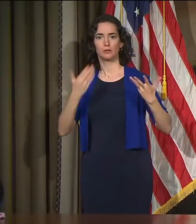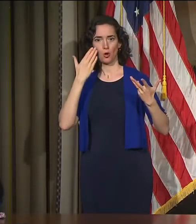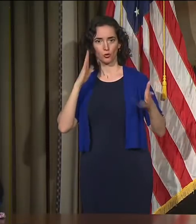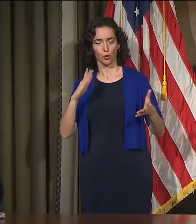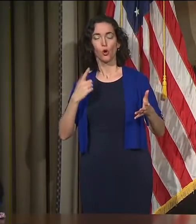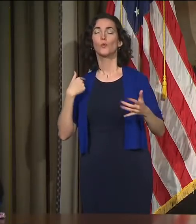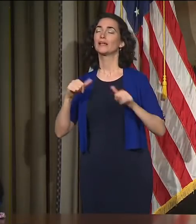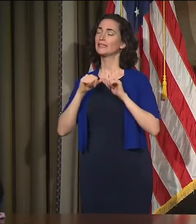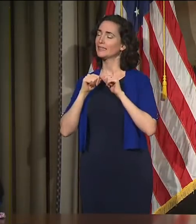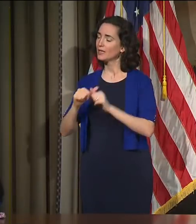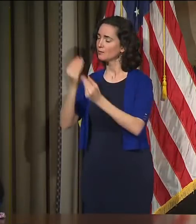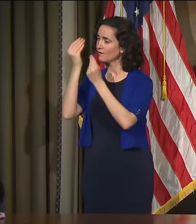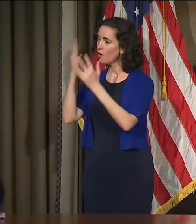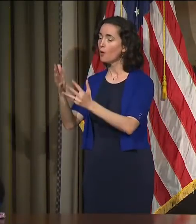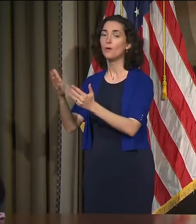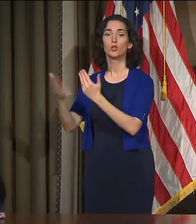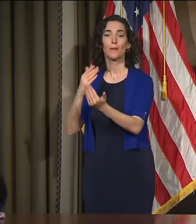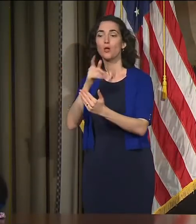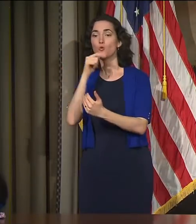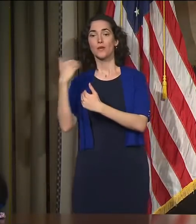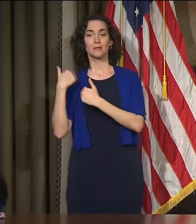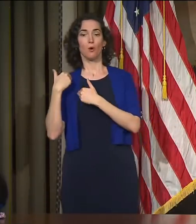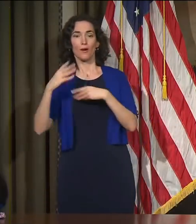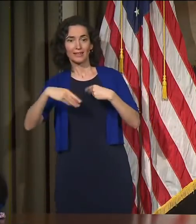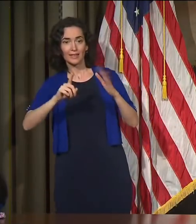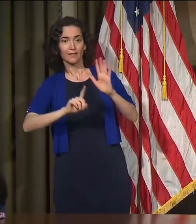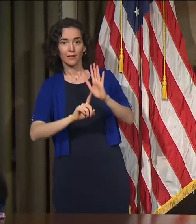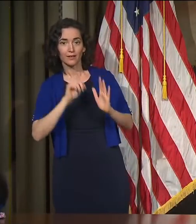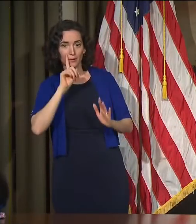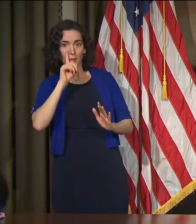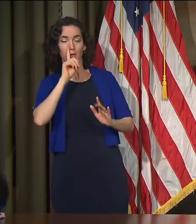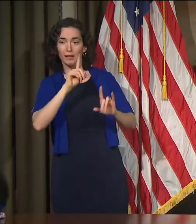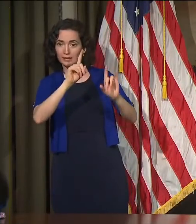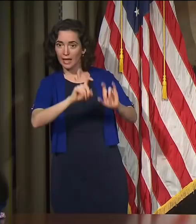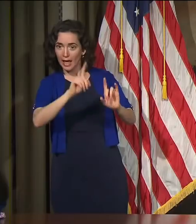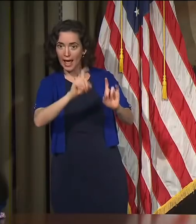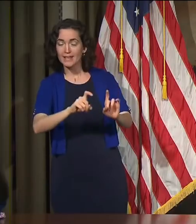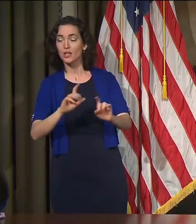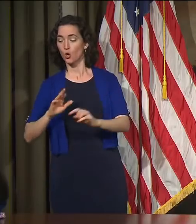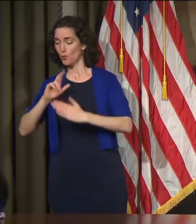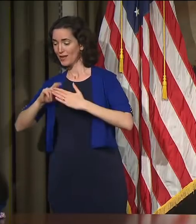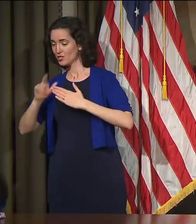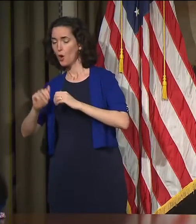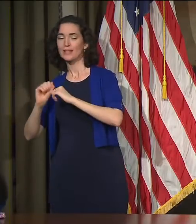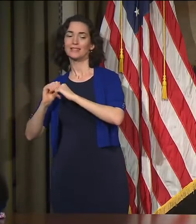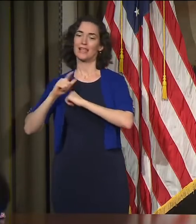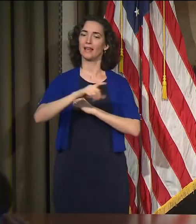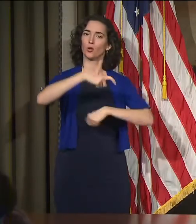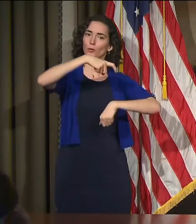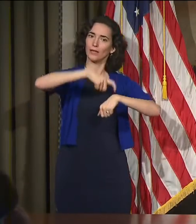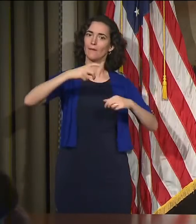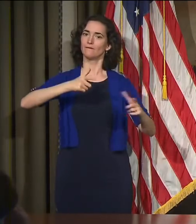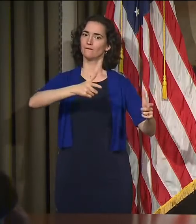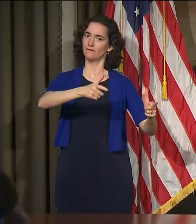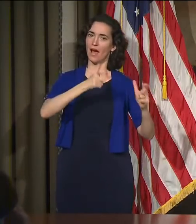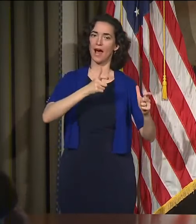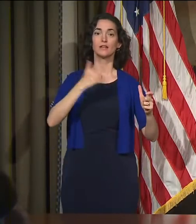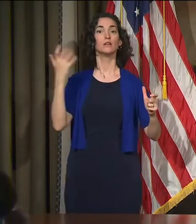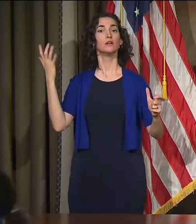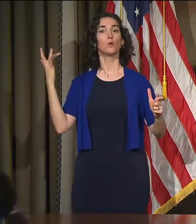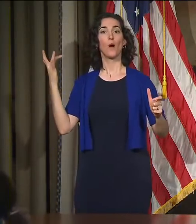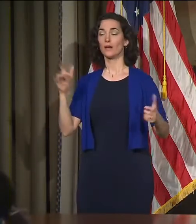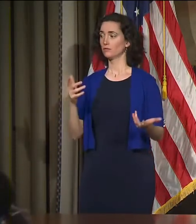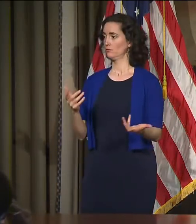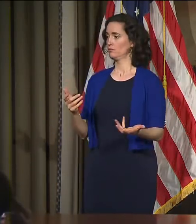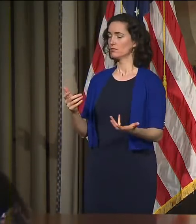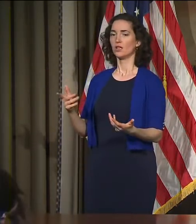people, whoever is testing for COVID, it's so important to send those results timely to us because data can always be